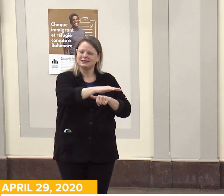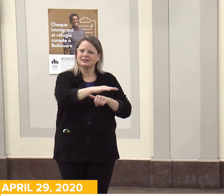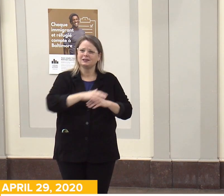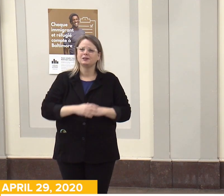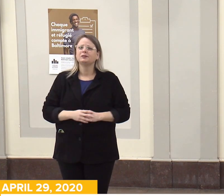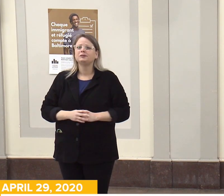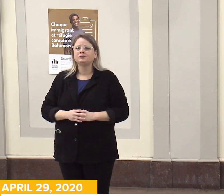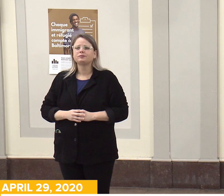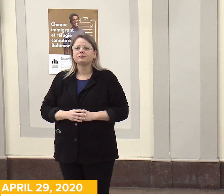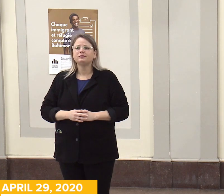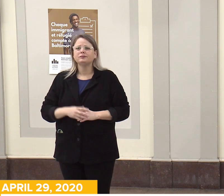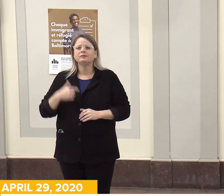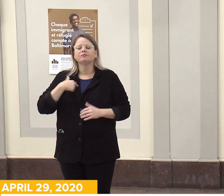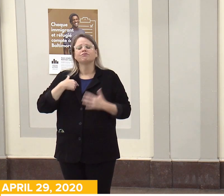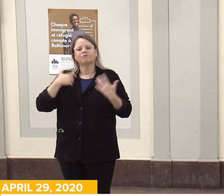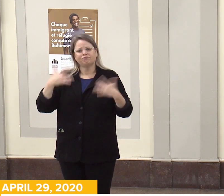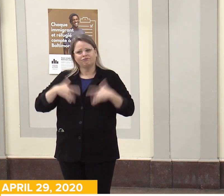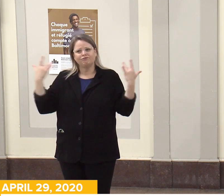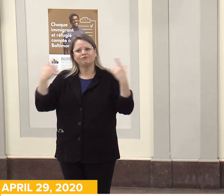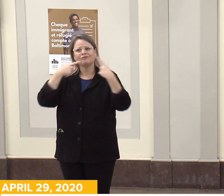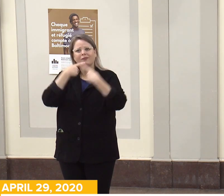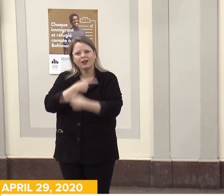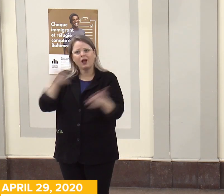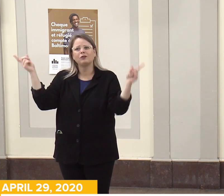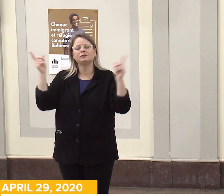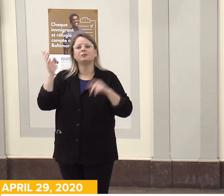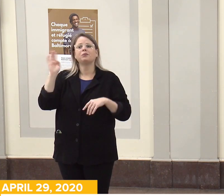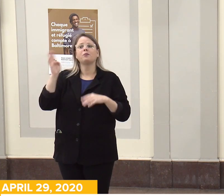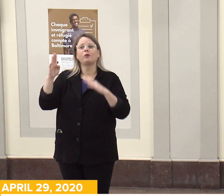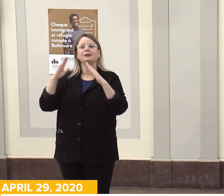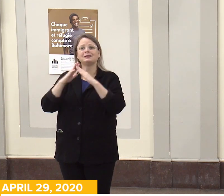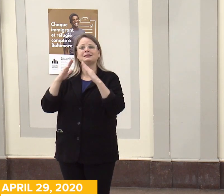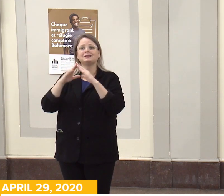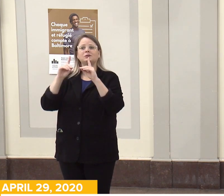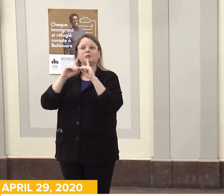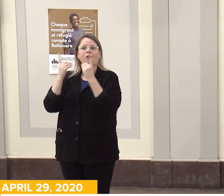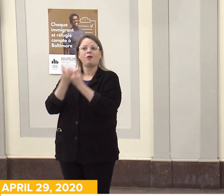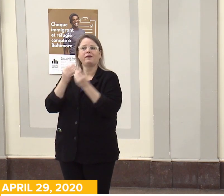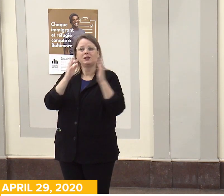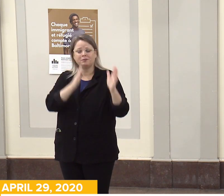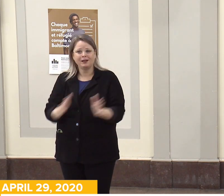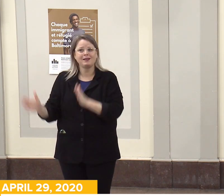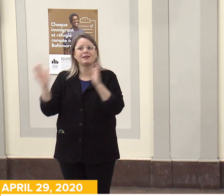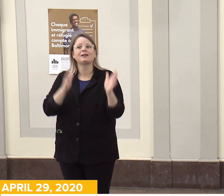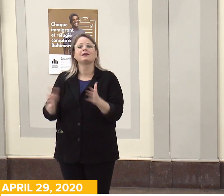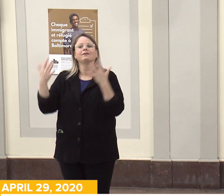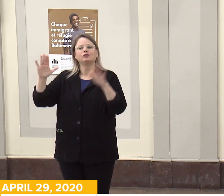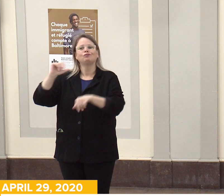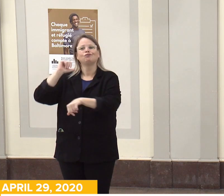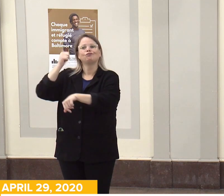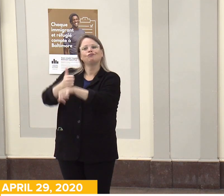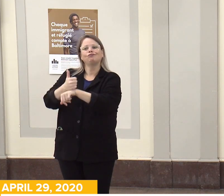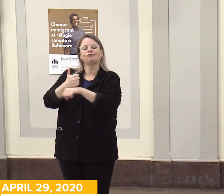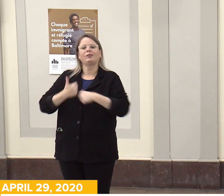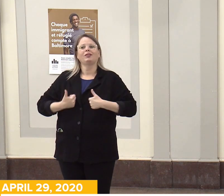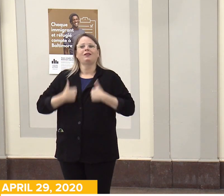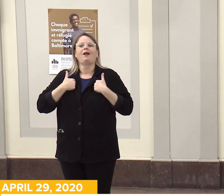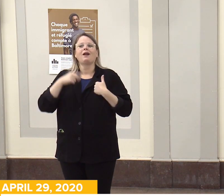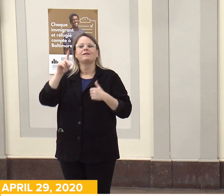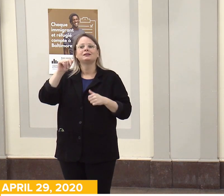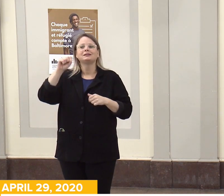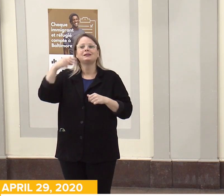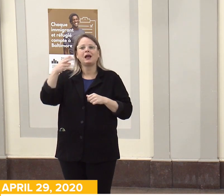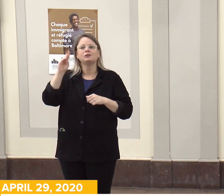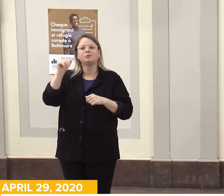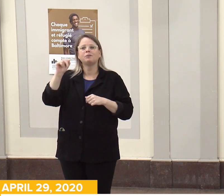has developed a Baltimore City Census 2020 live response dashboard as part of our community engagement